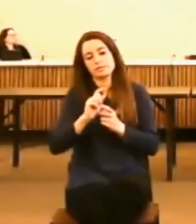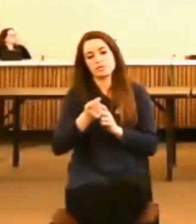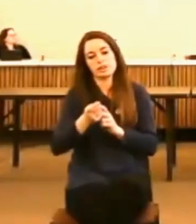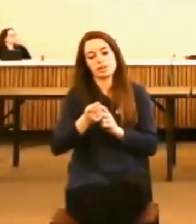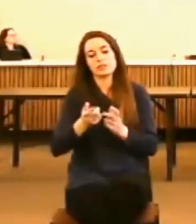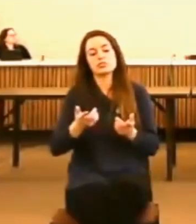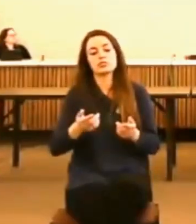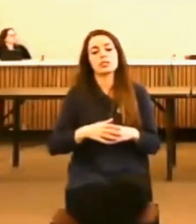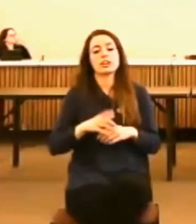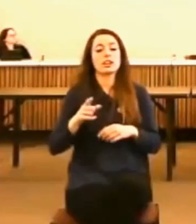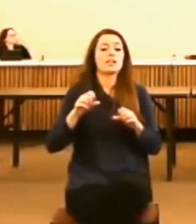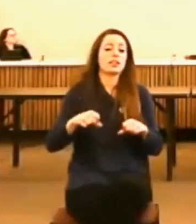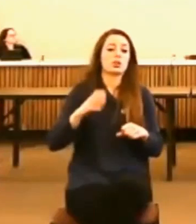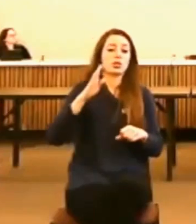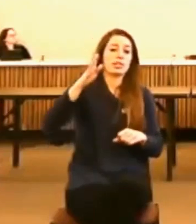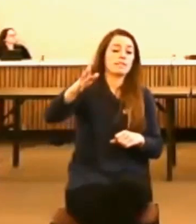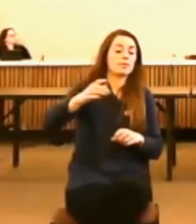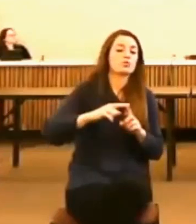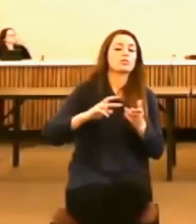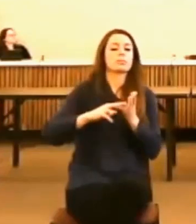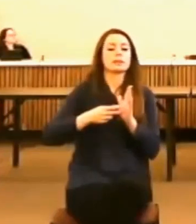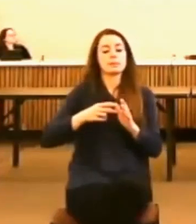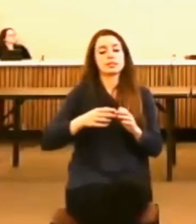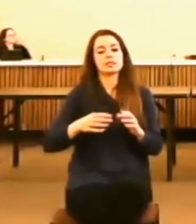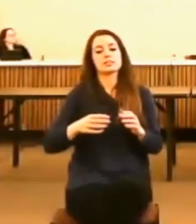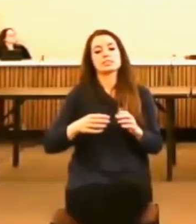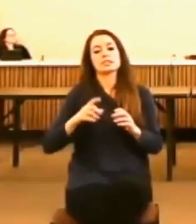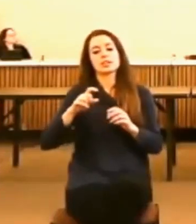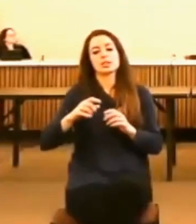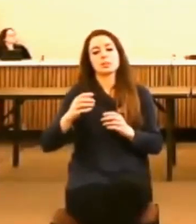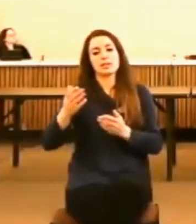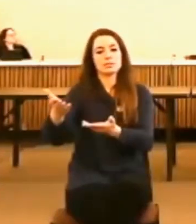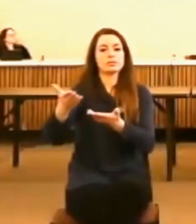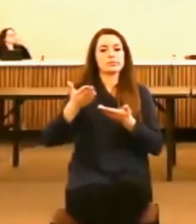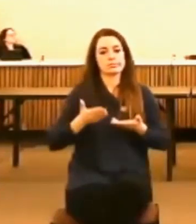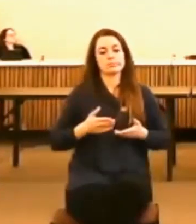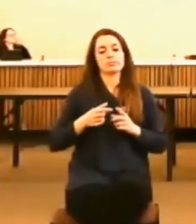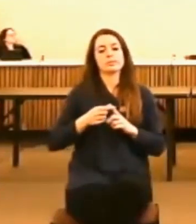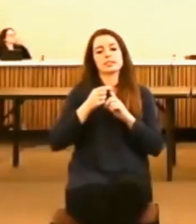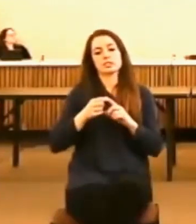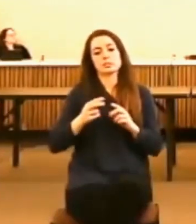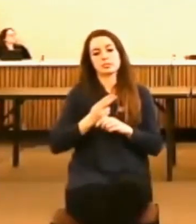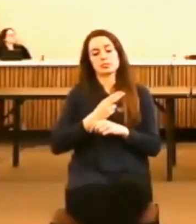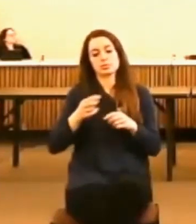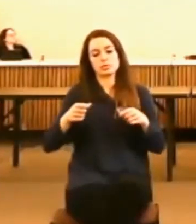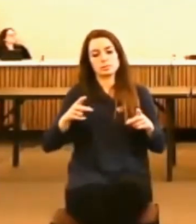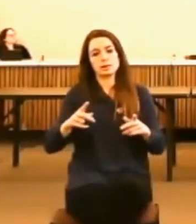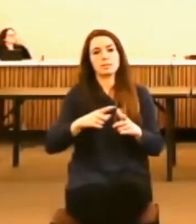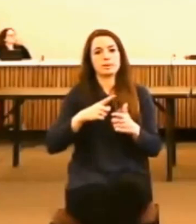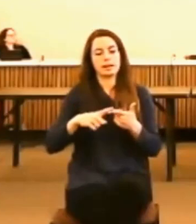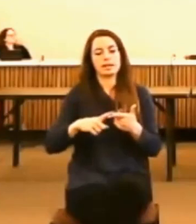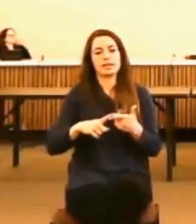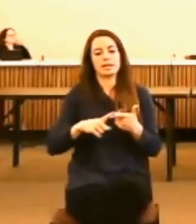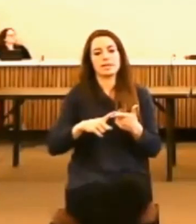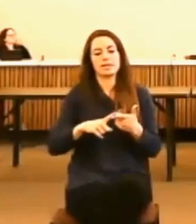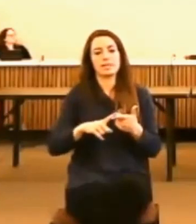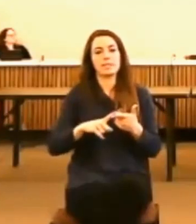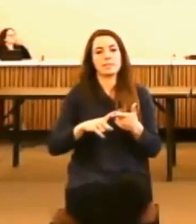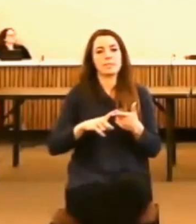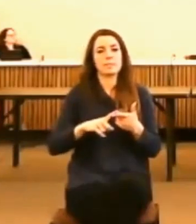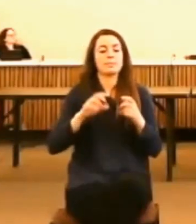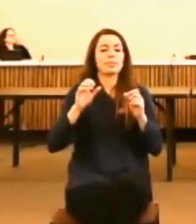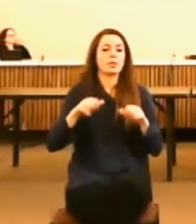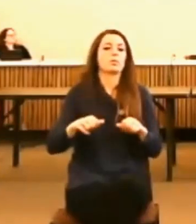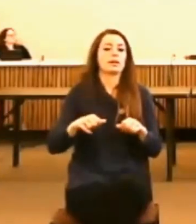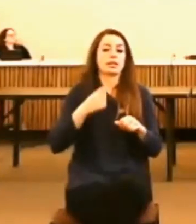conditions. It will now be crucial to understand how the genetic differences between these groups developed